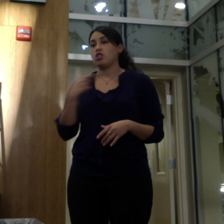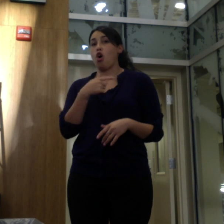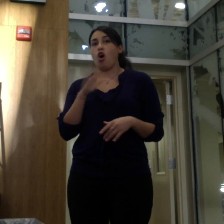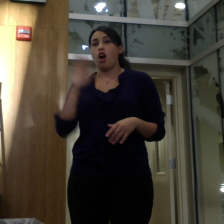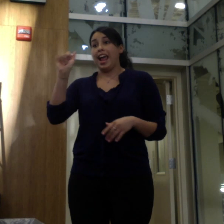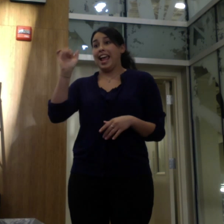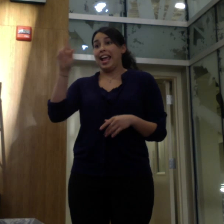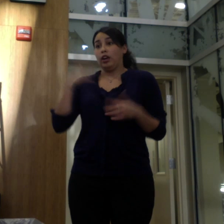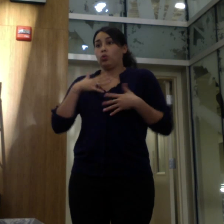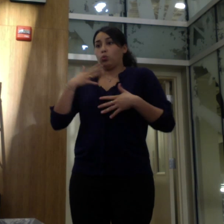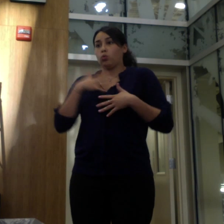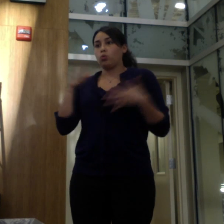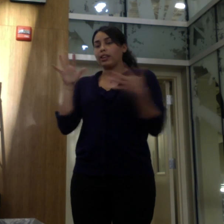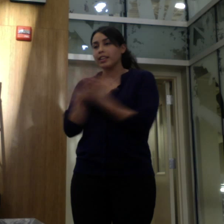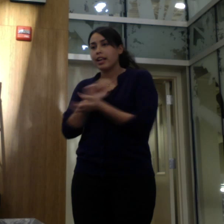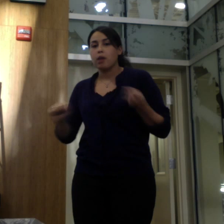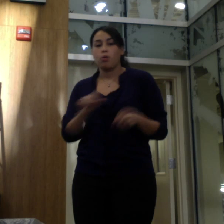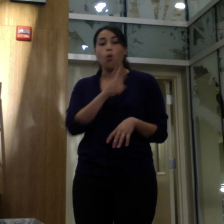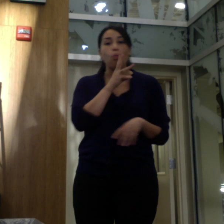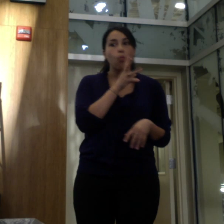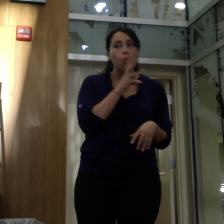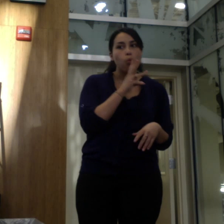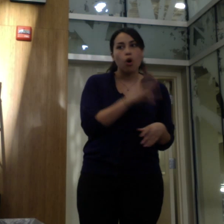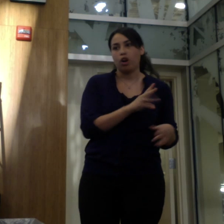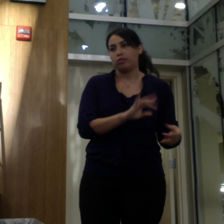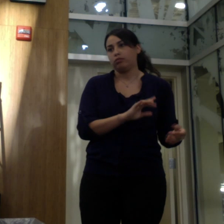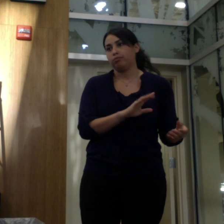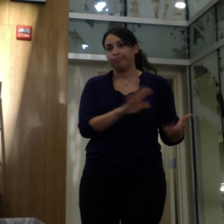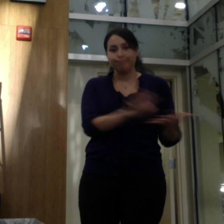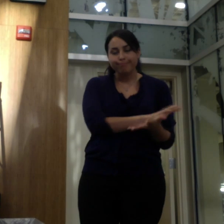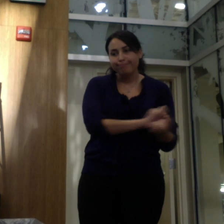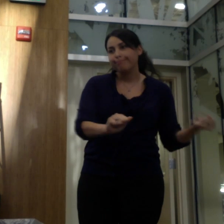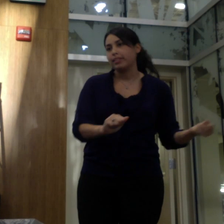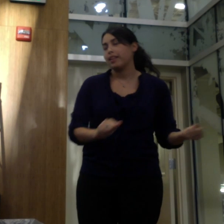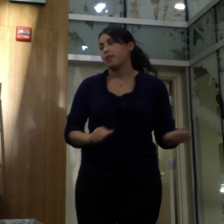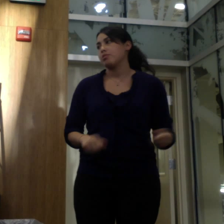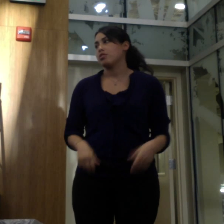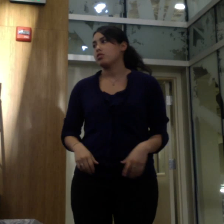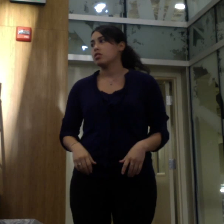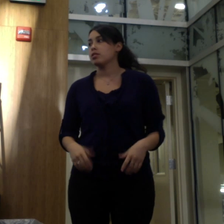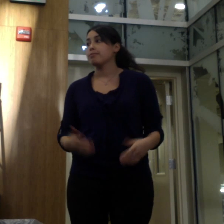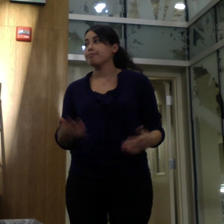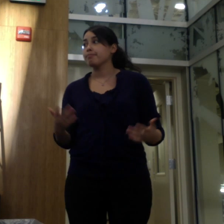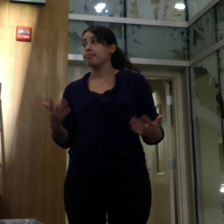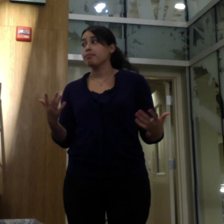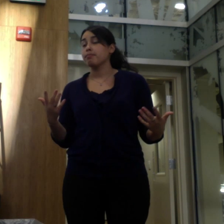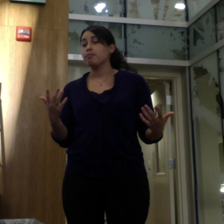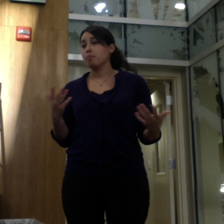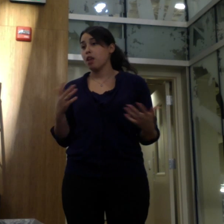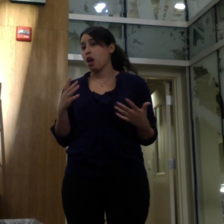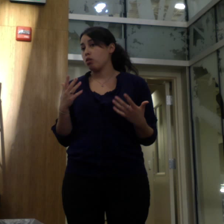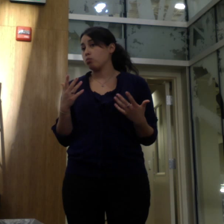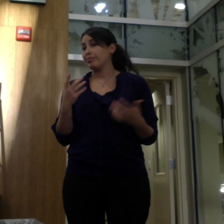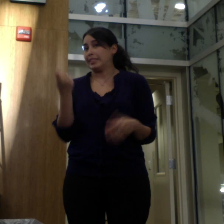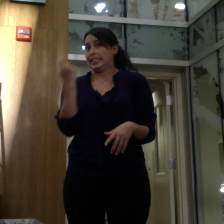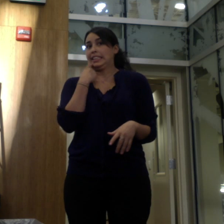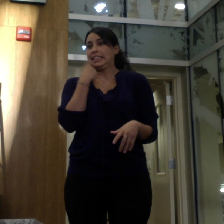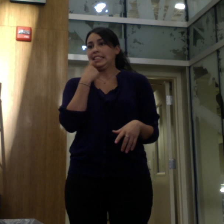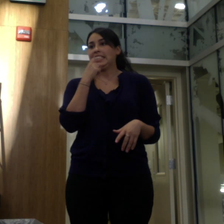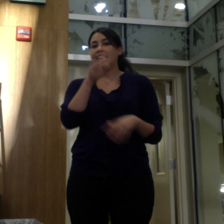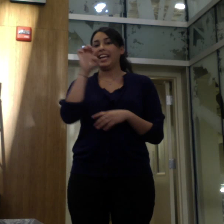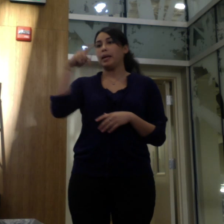potentially contaminated, our water sources are potentially contaminated. How about just recently when the